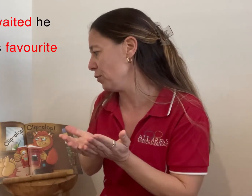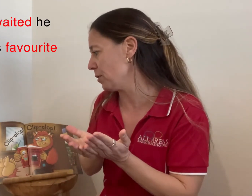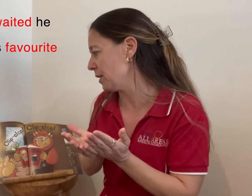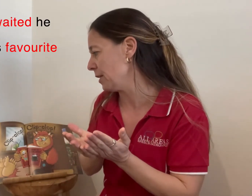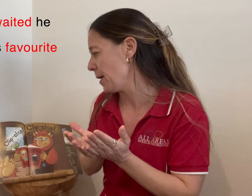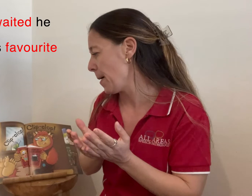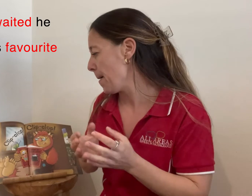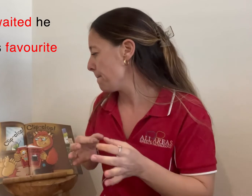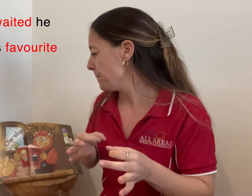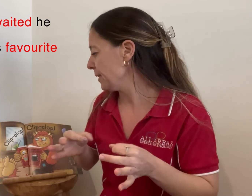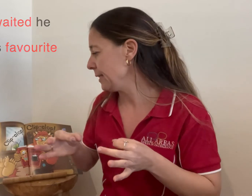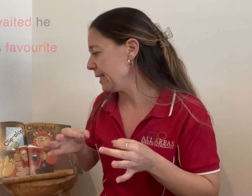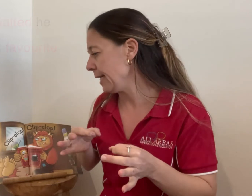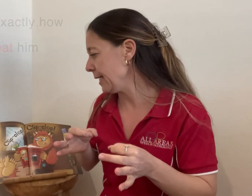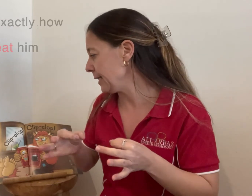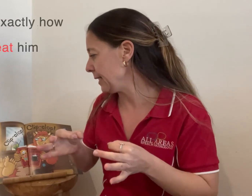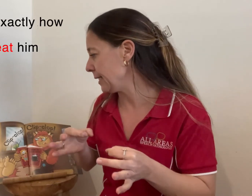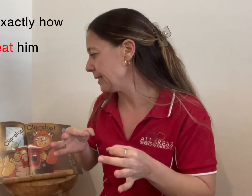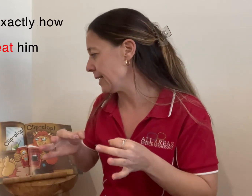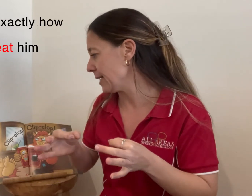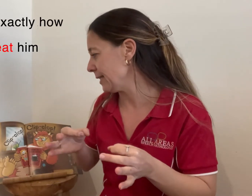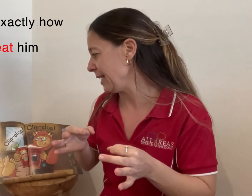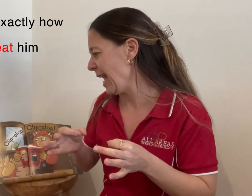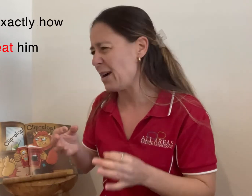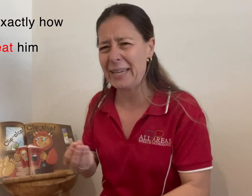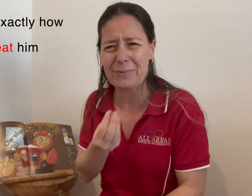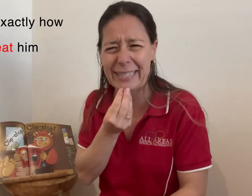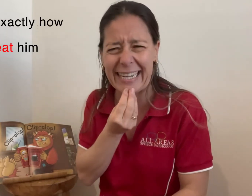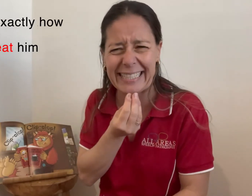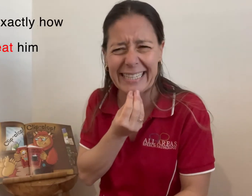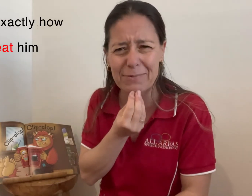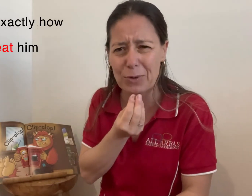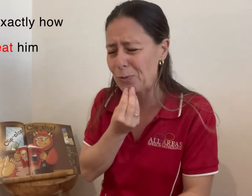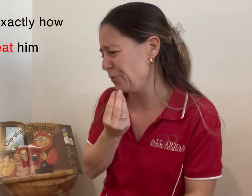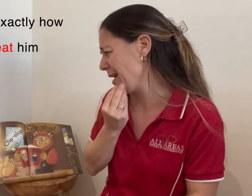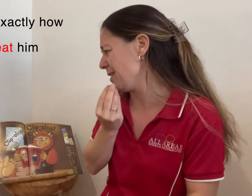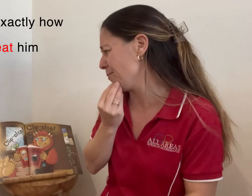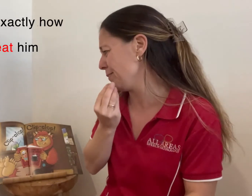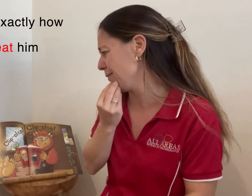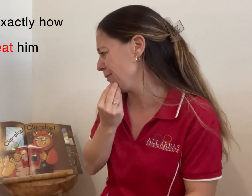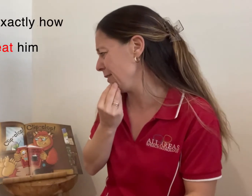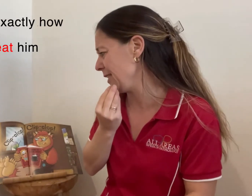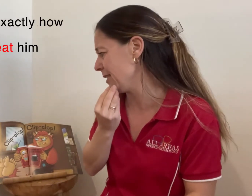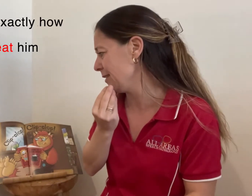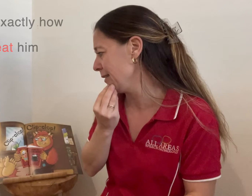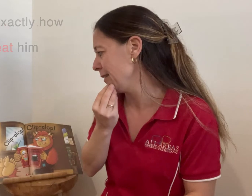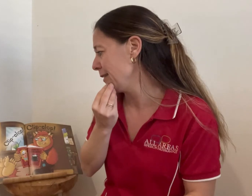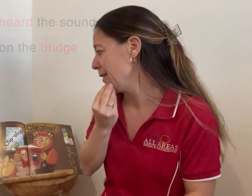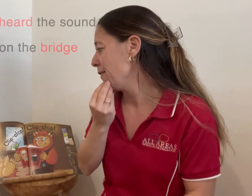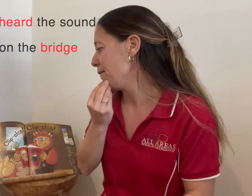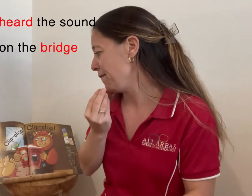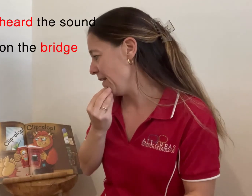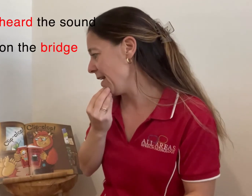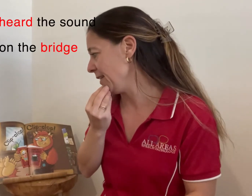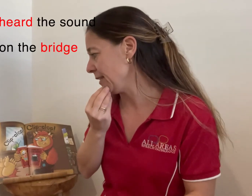cookbook, planning exactly how he would eat him all up. Oh dear. Finally,